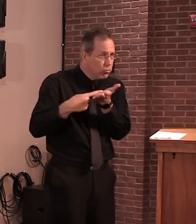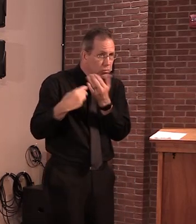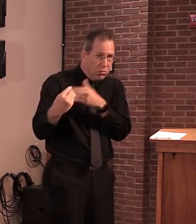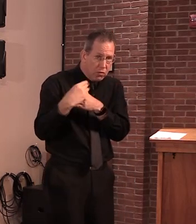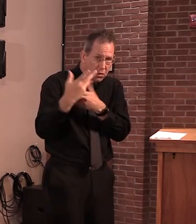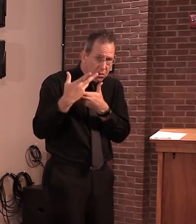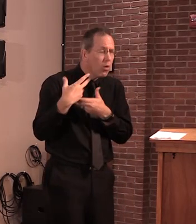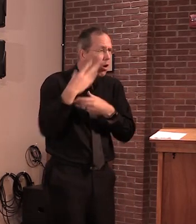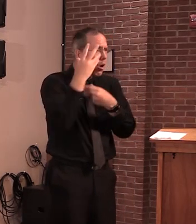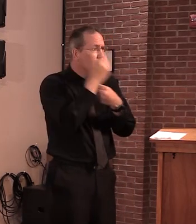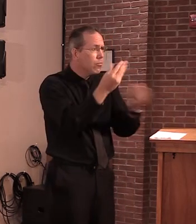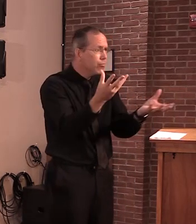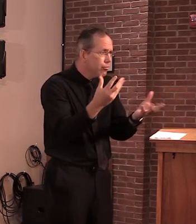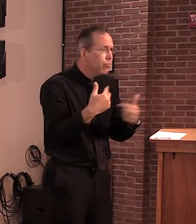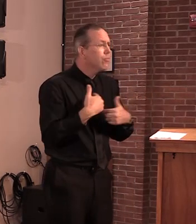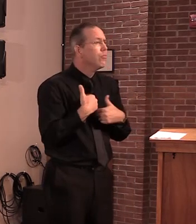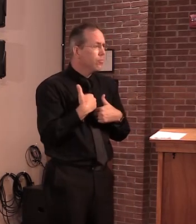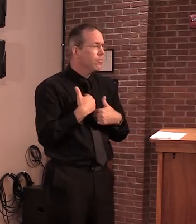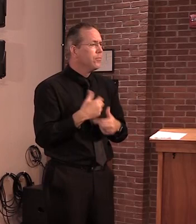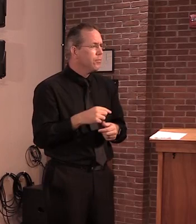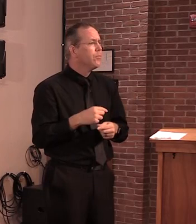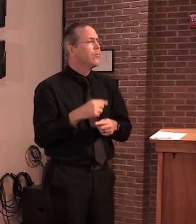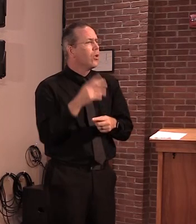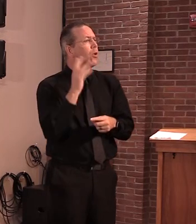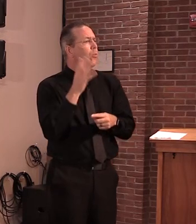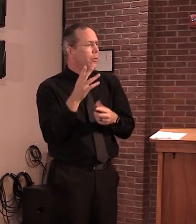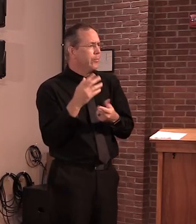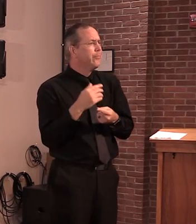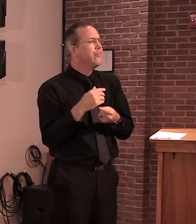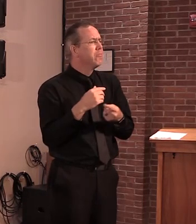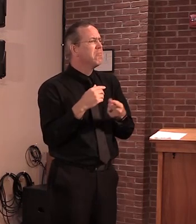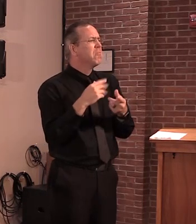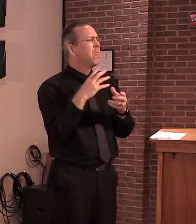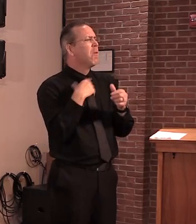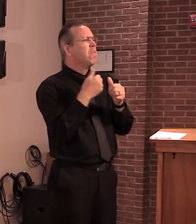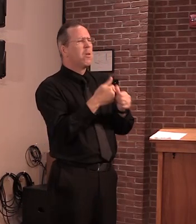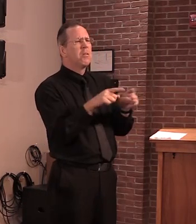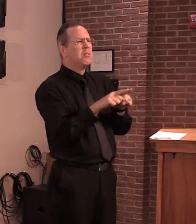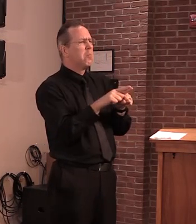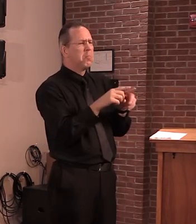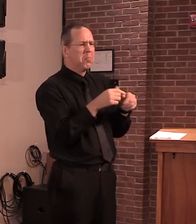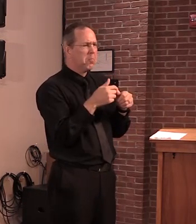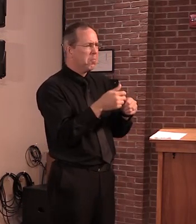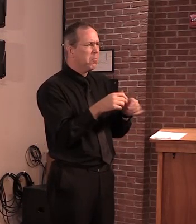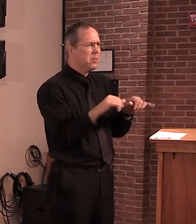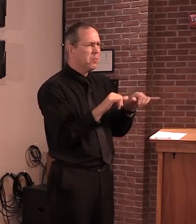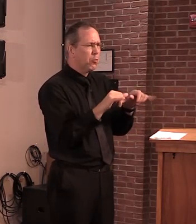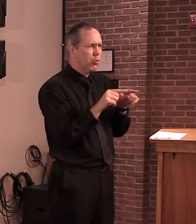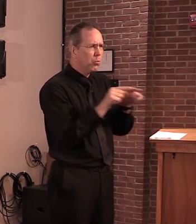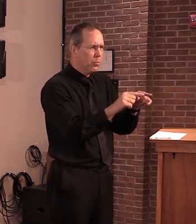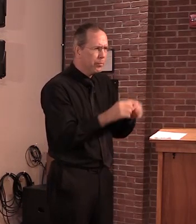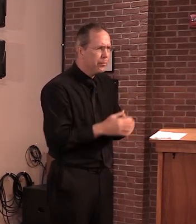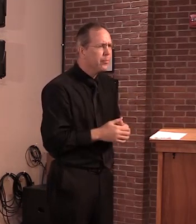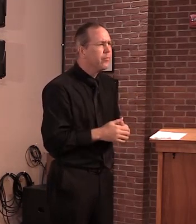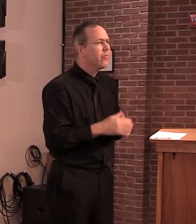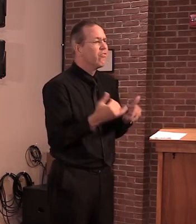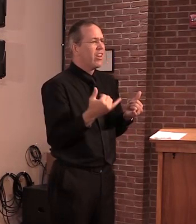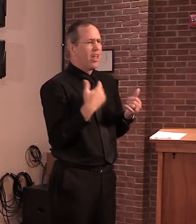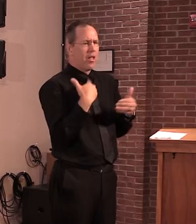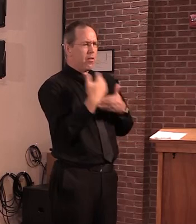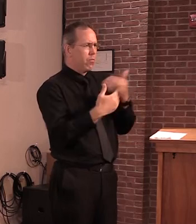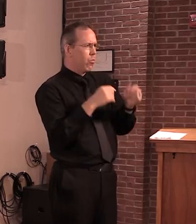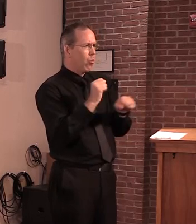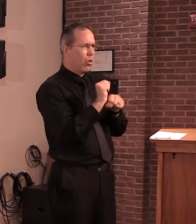regulation. But I think there'll be a considerable amount of consistency on this, and I think there's also what we've worked to do is to